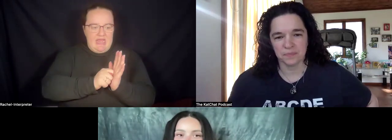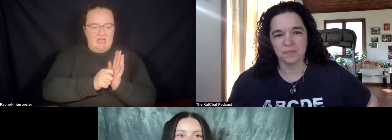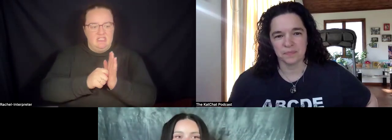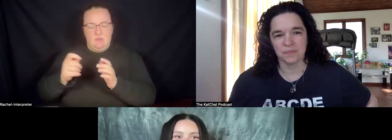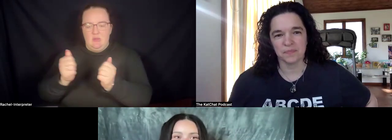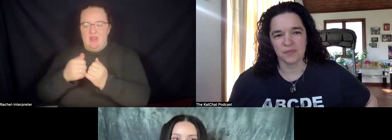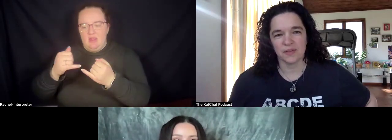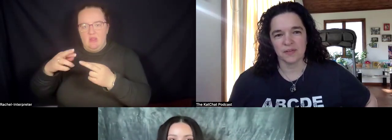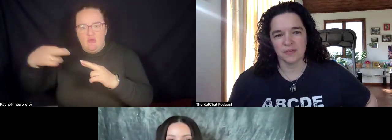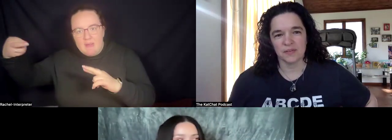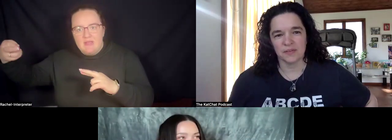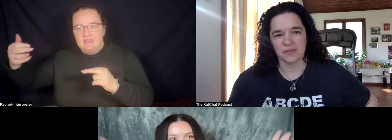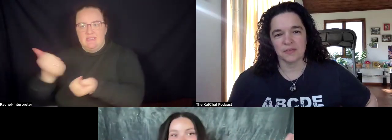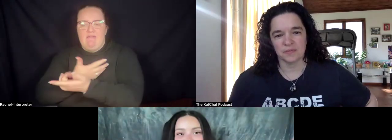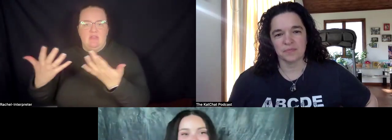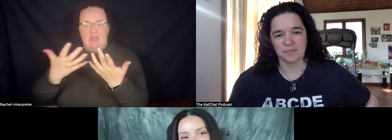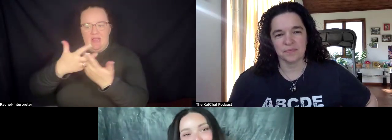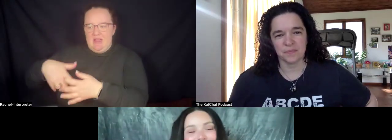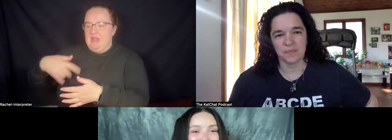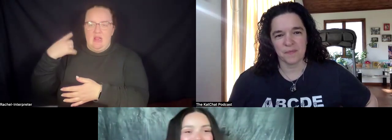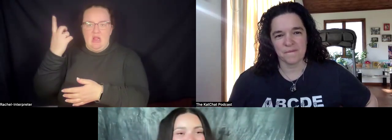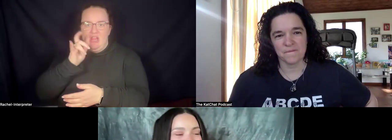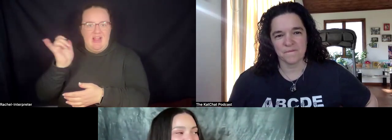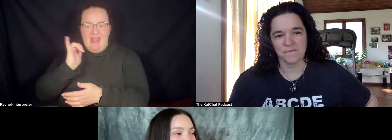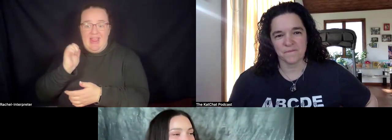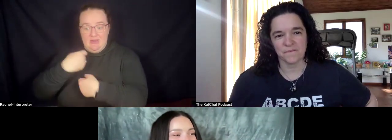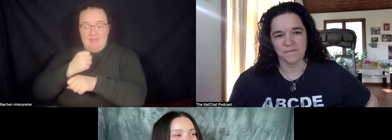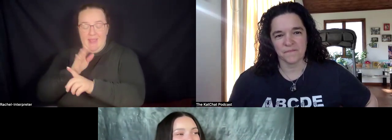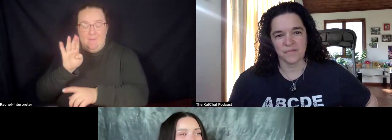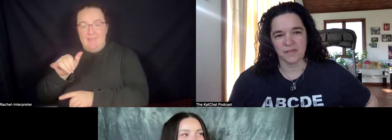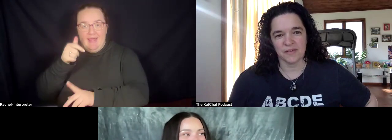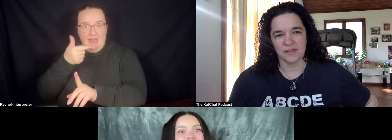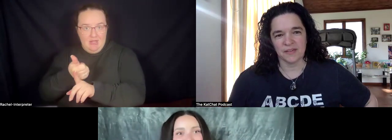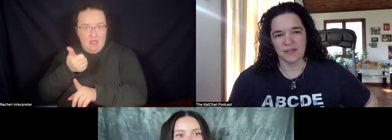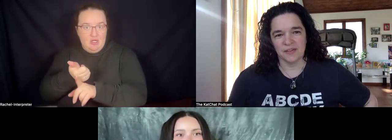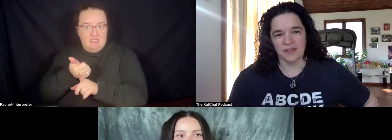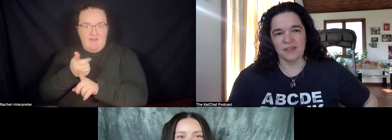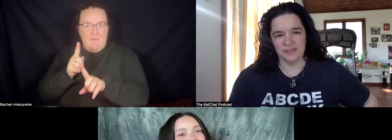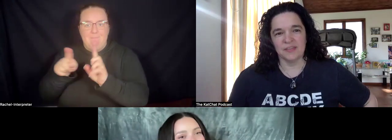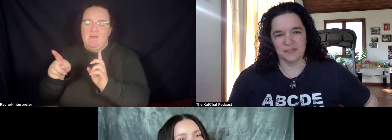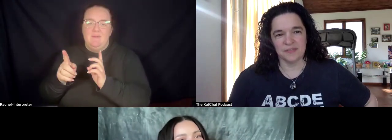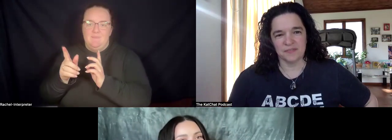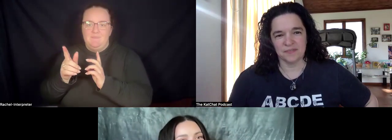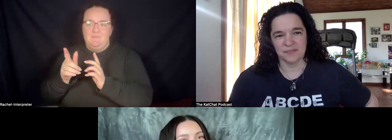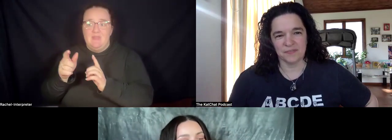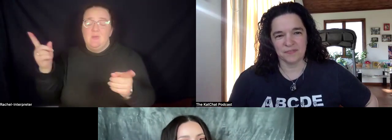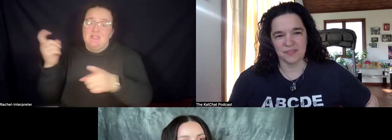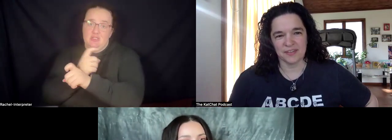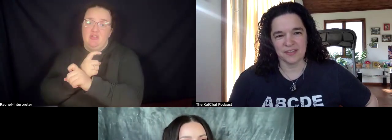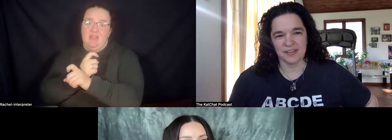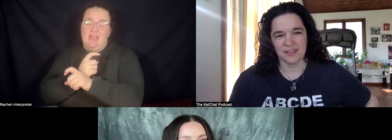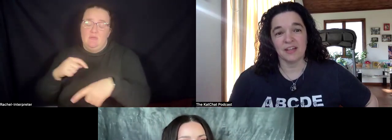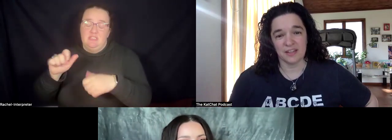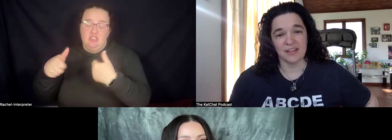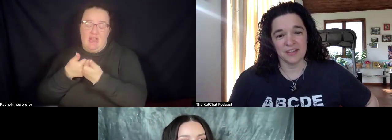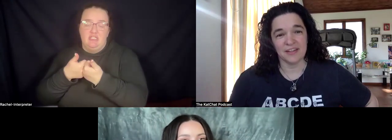everything, making it, look like it was made by her. But yeah, it was tricky. It was a challenge